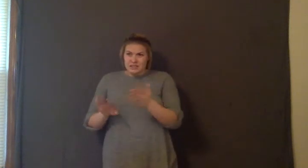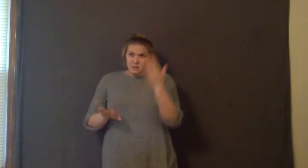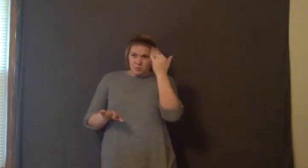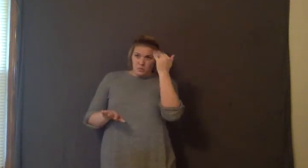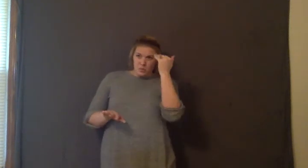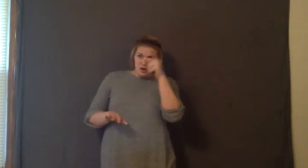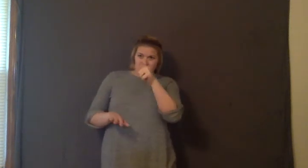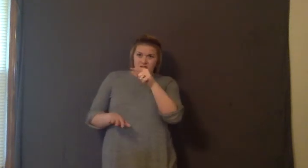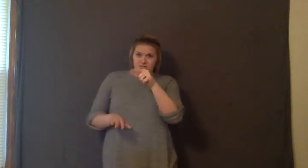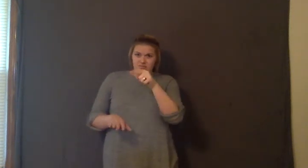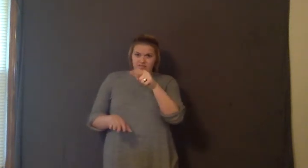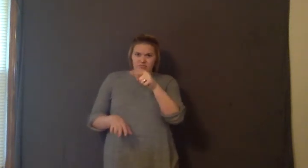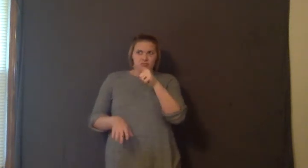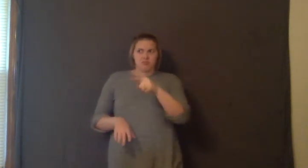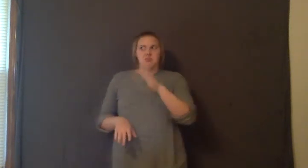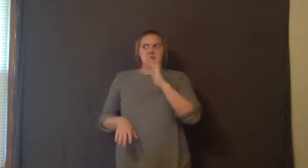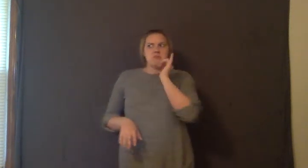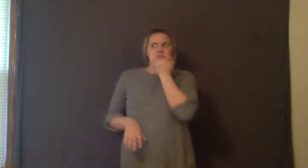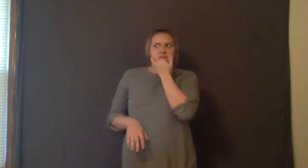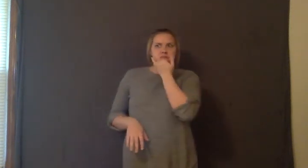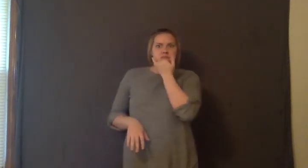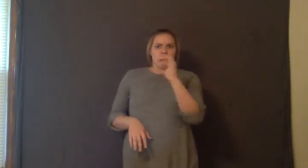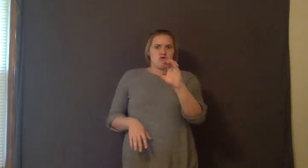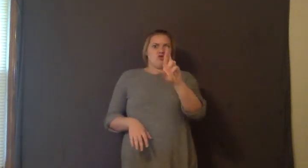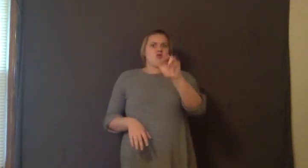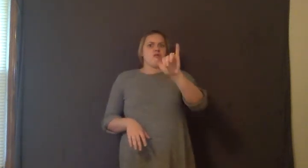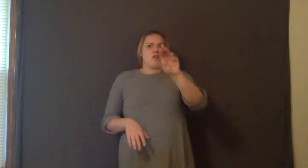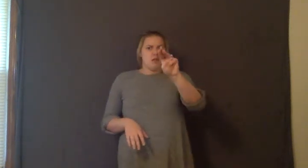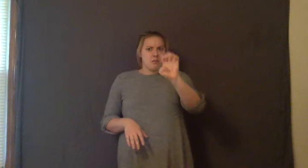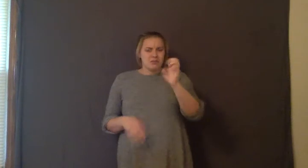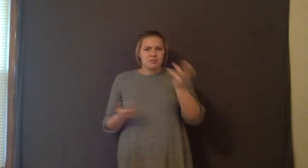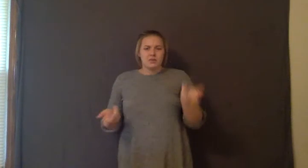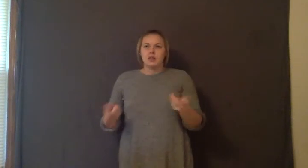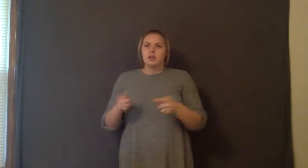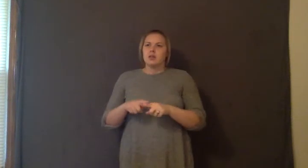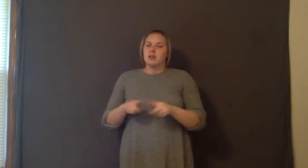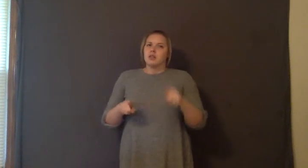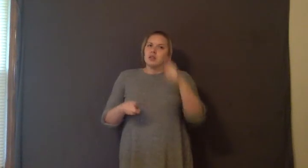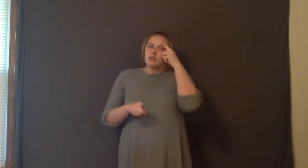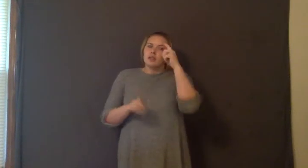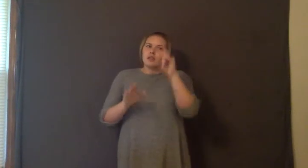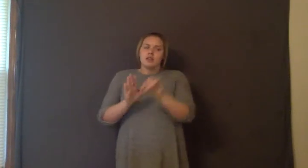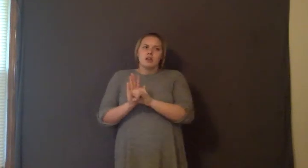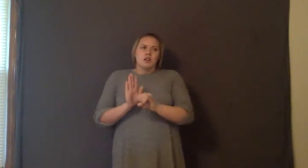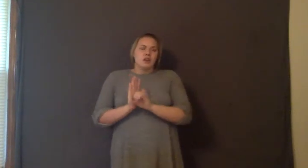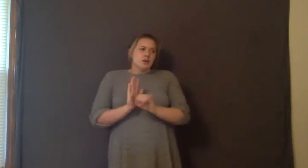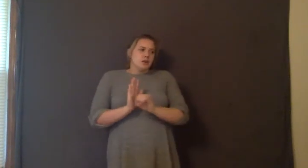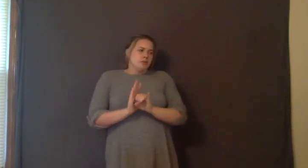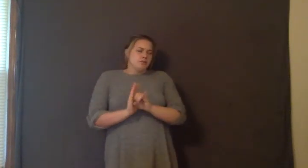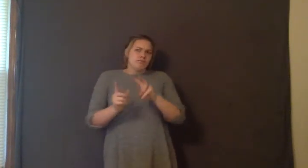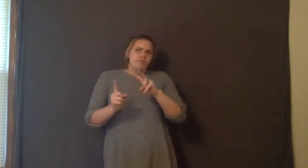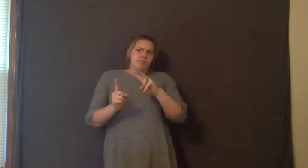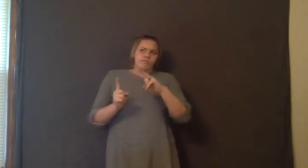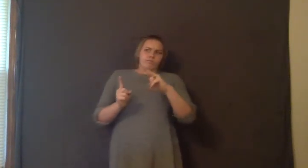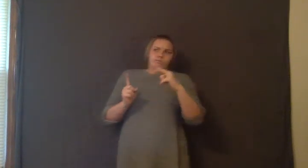very sensible question. But there's another way of thinking about where we are in our identity. The other way of thinking about it is not do people